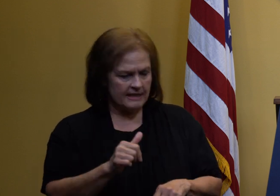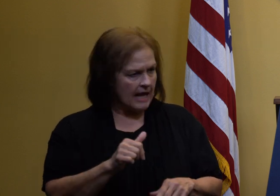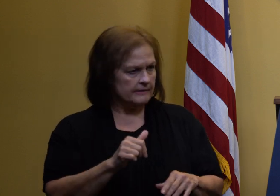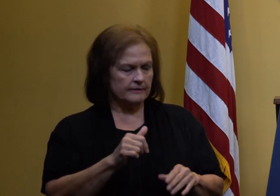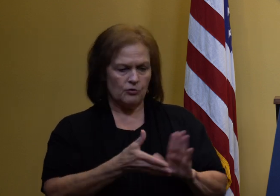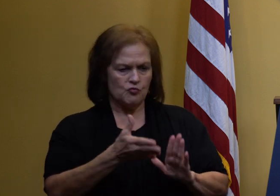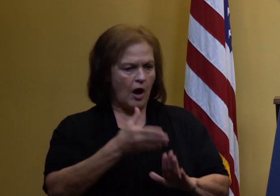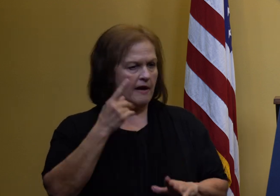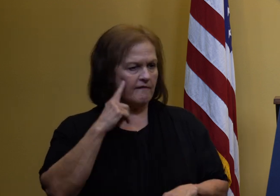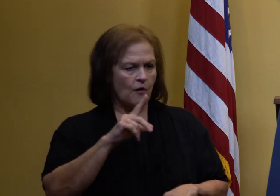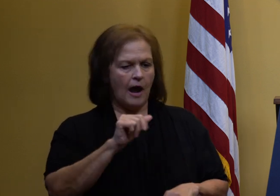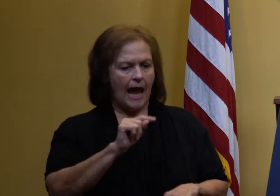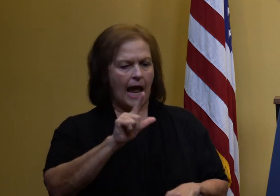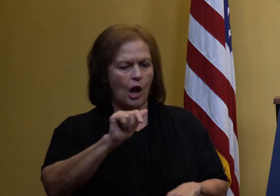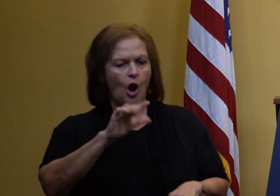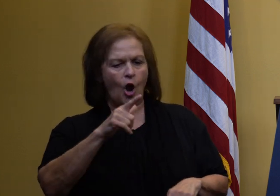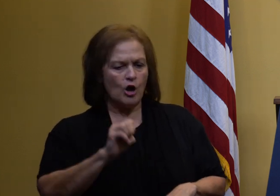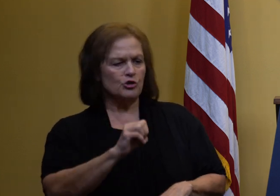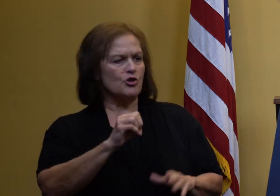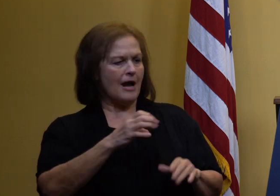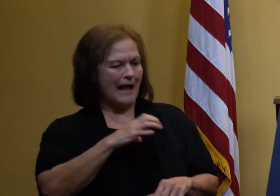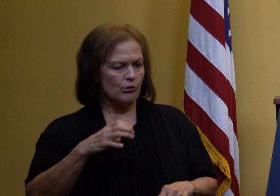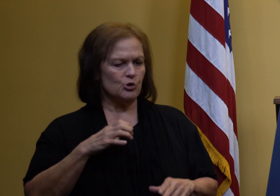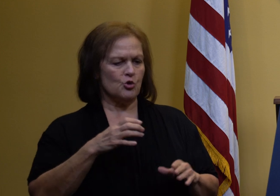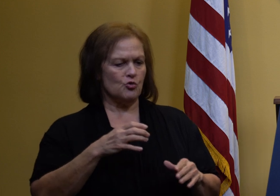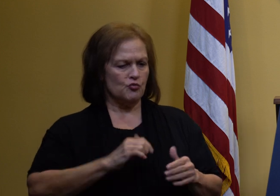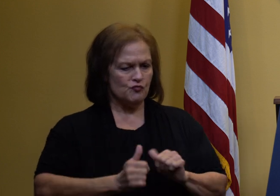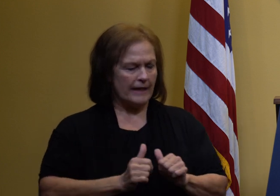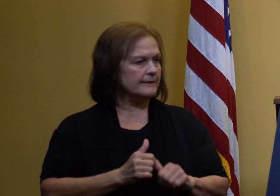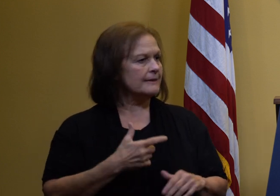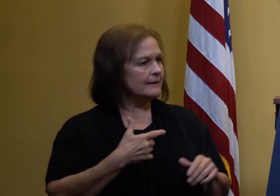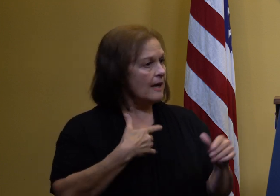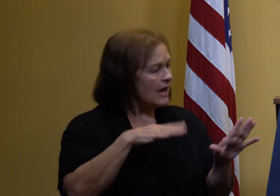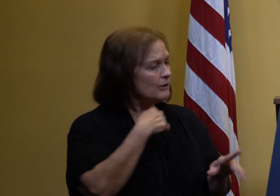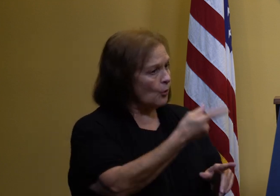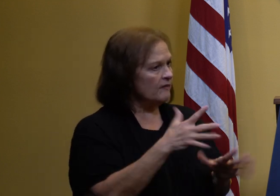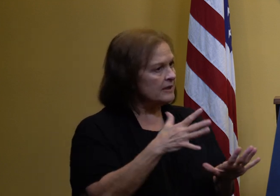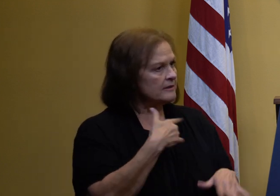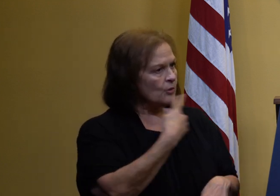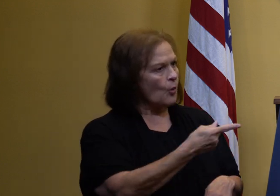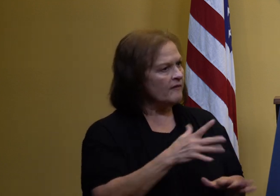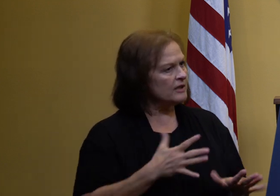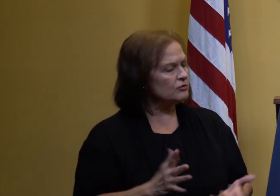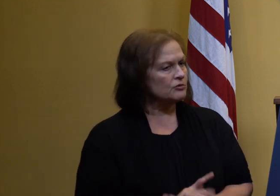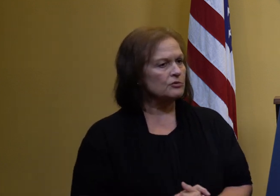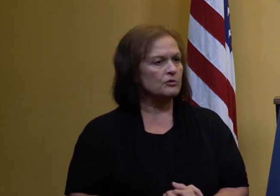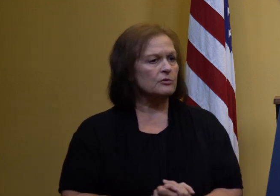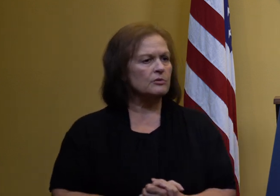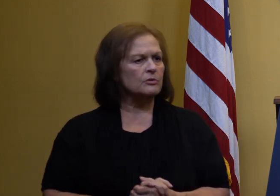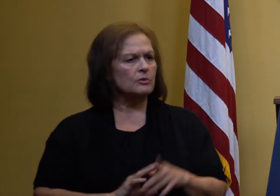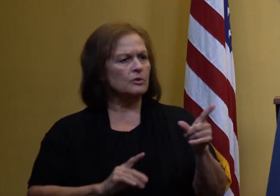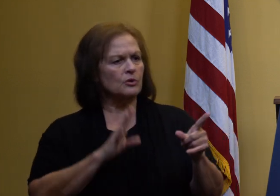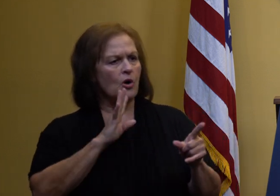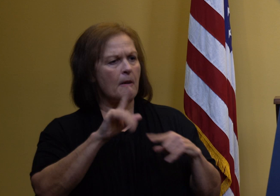council race. The last one. Sir, Okay. I gave it to Sure I you. understand Sir, correctly. I gave it to you. Okay. David, if you will.